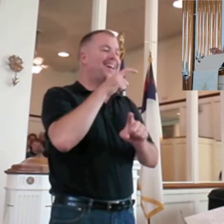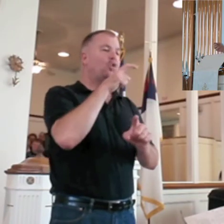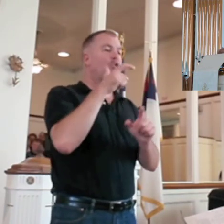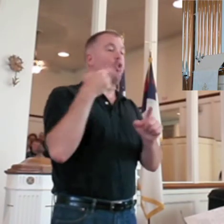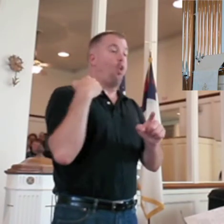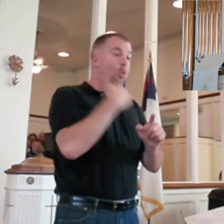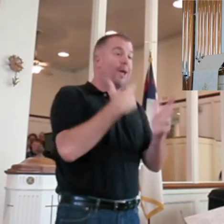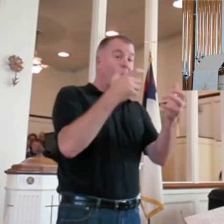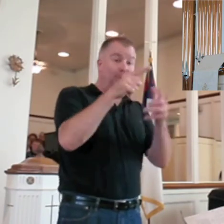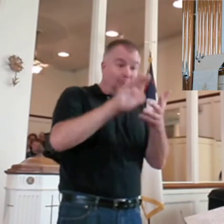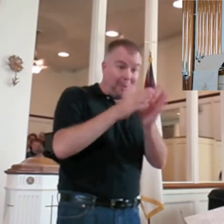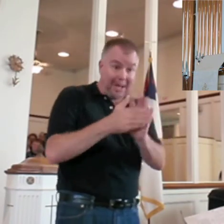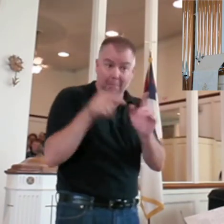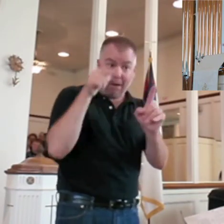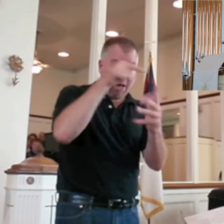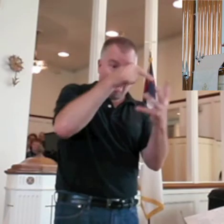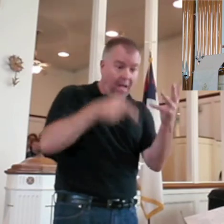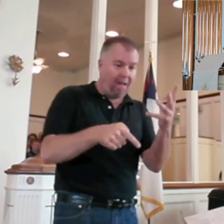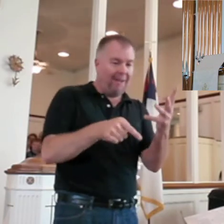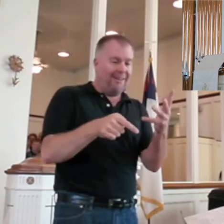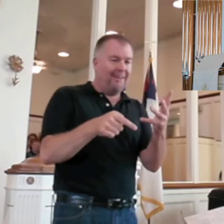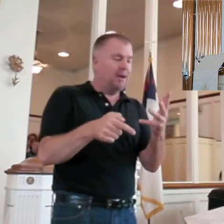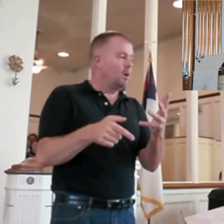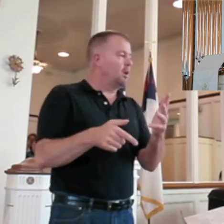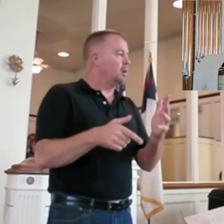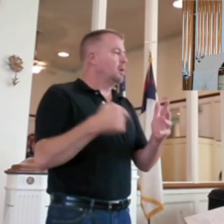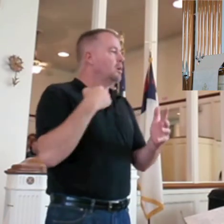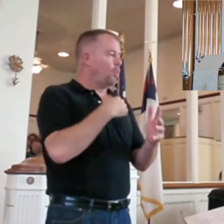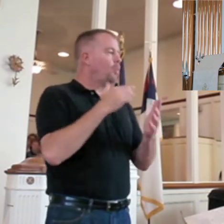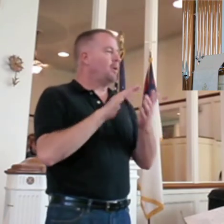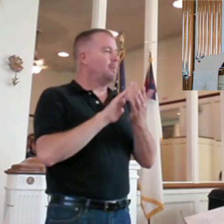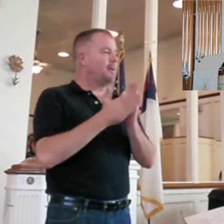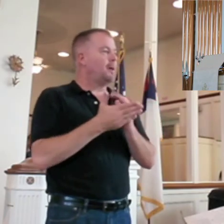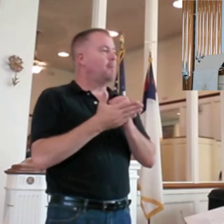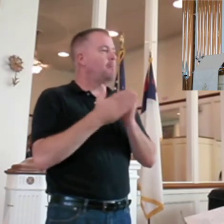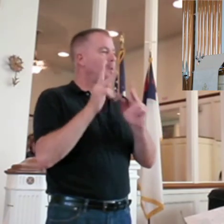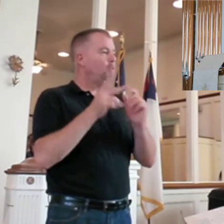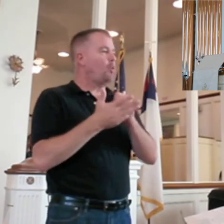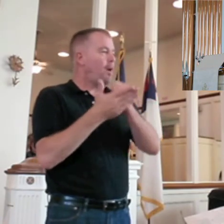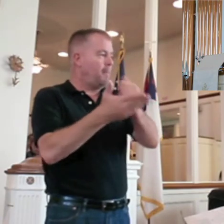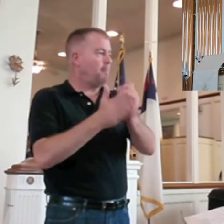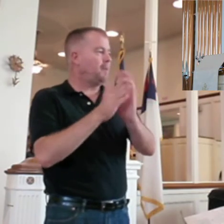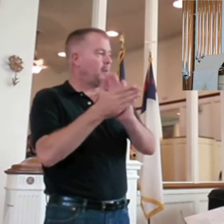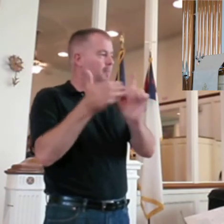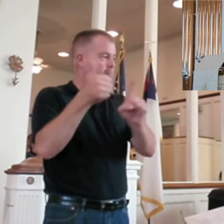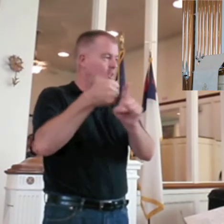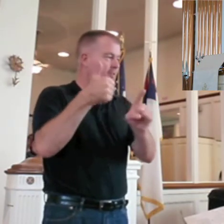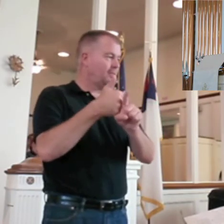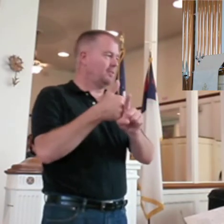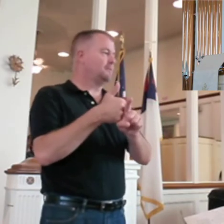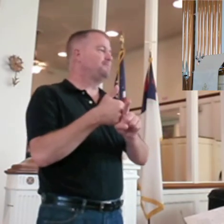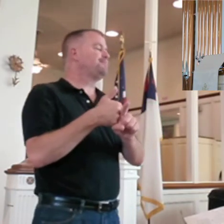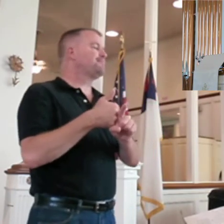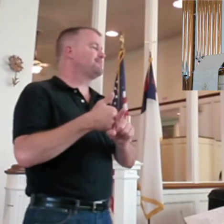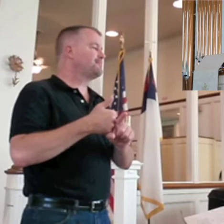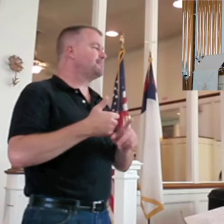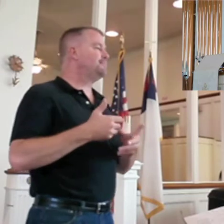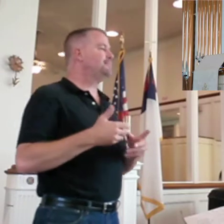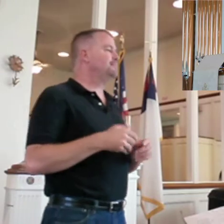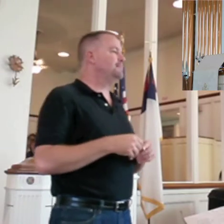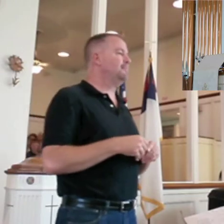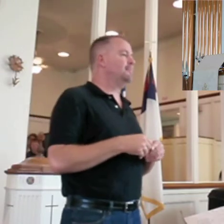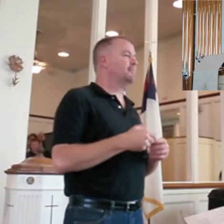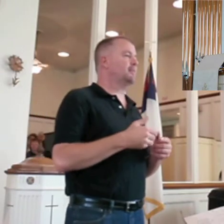want them to become. In other words, we don't become the Boy Scout who helps the old lady across the street who didn't want to